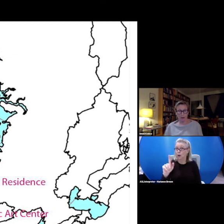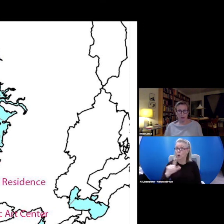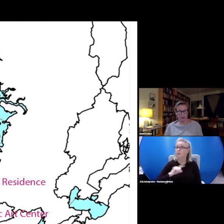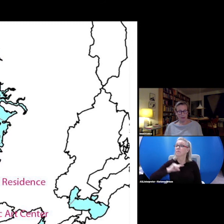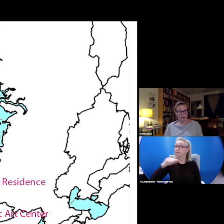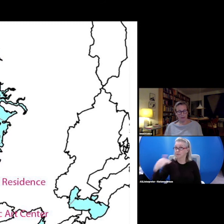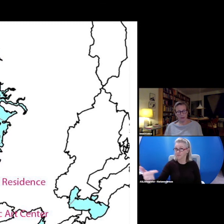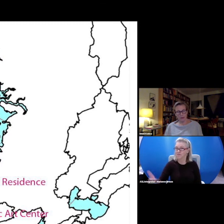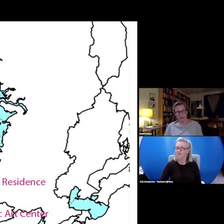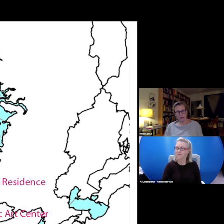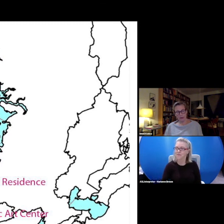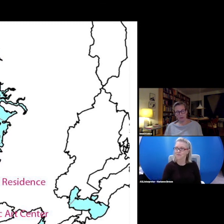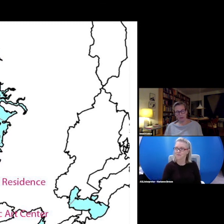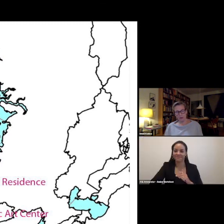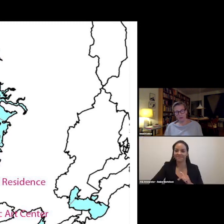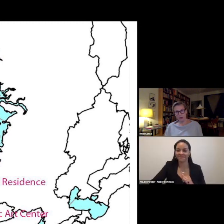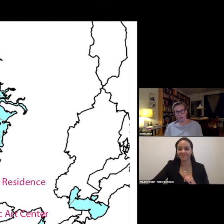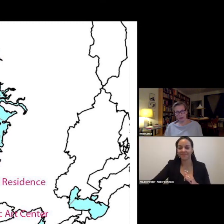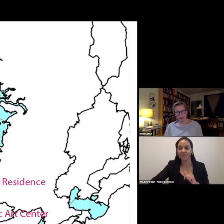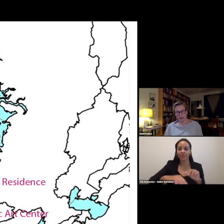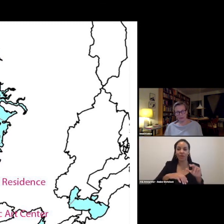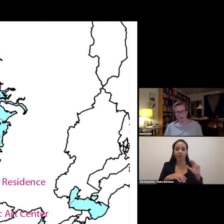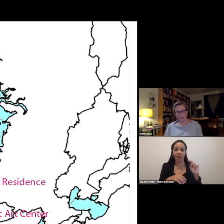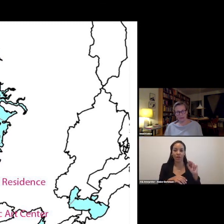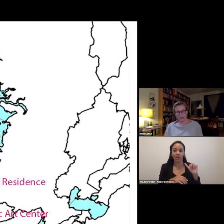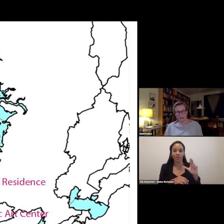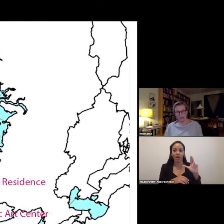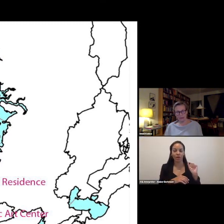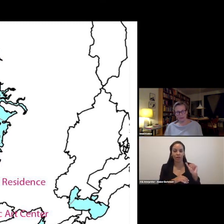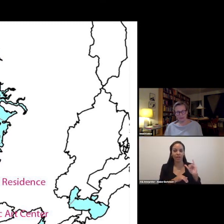2021. NARCA is a long-term and